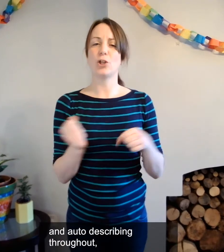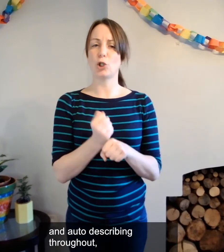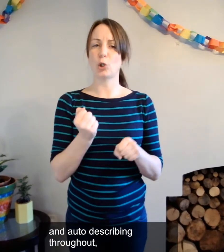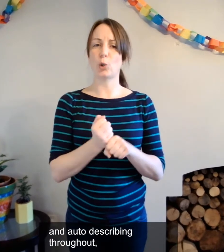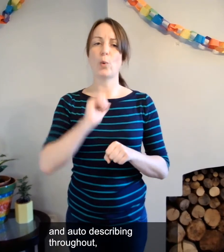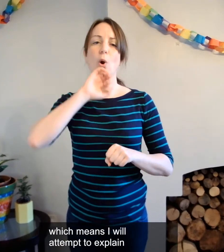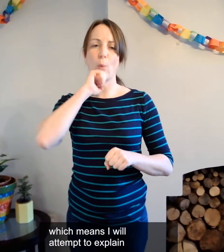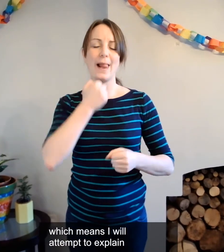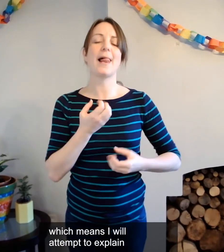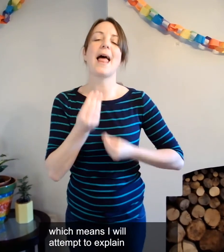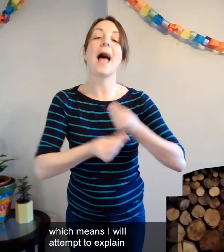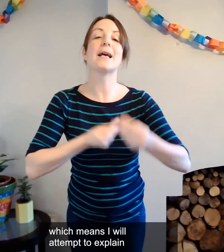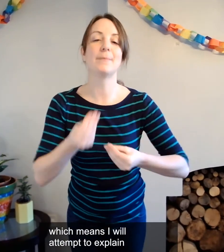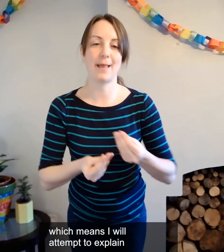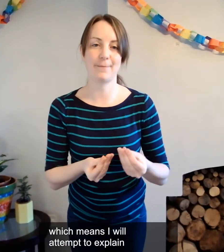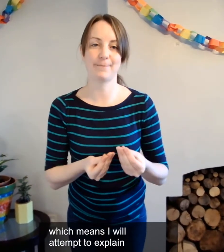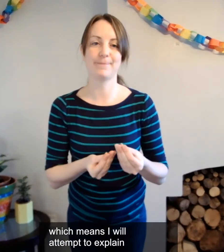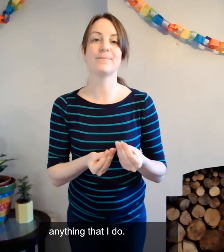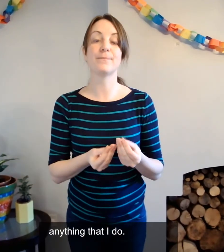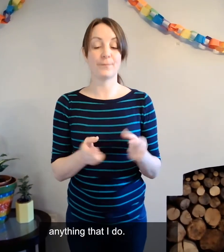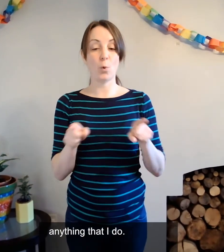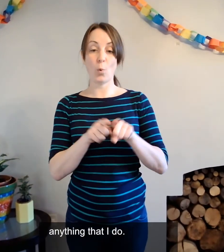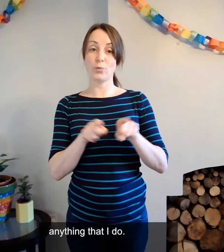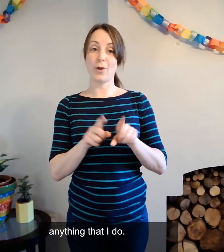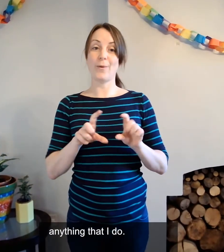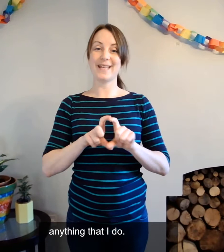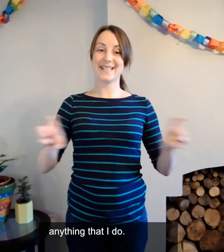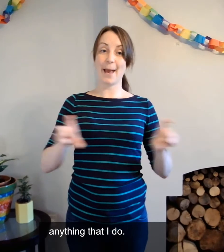throughout, which means I will attempt to explain anything that I do.